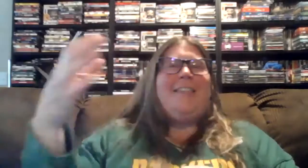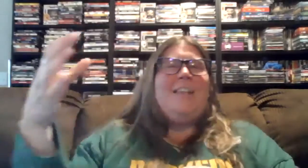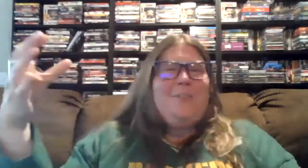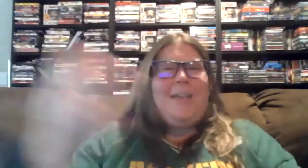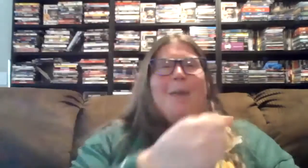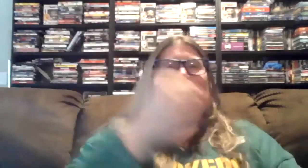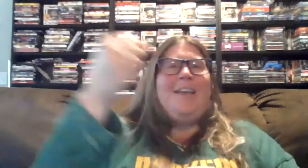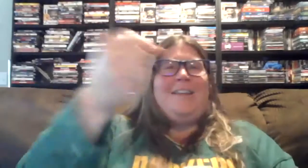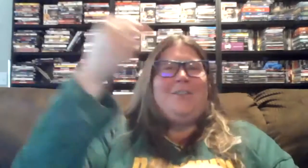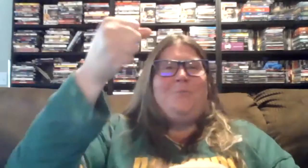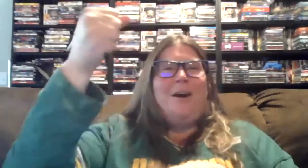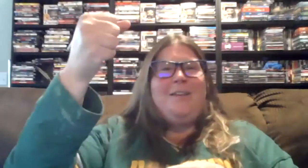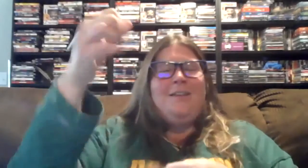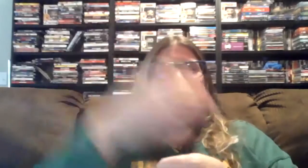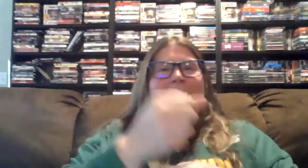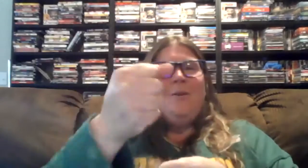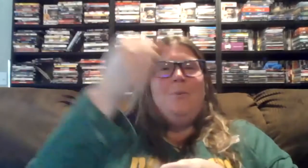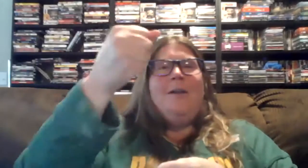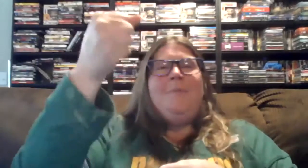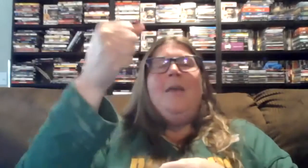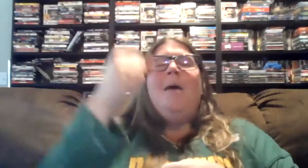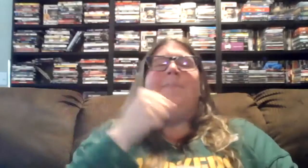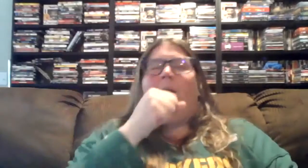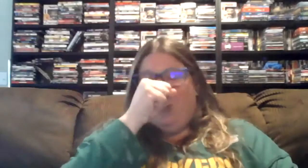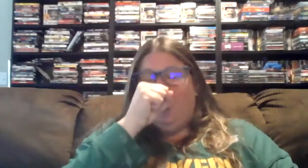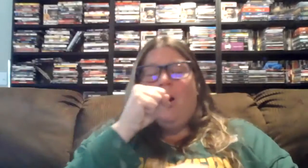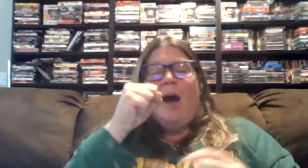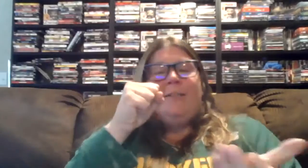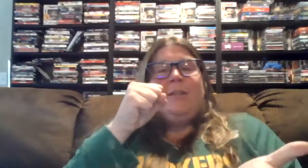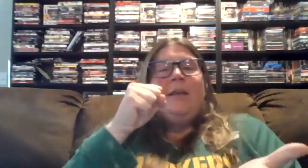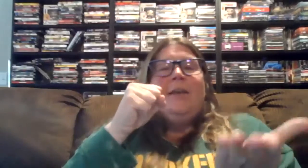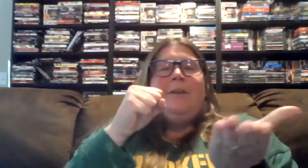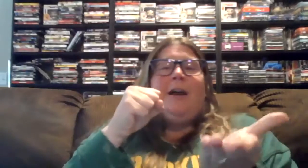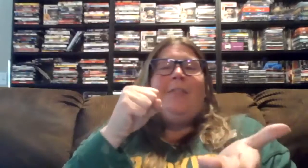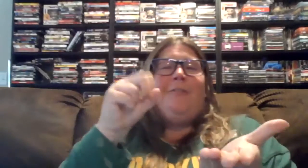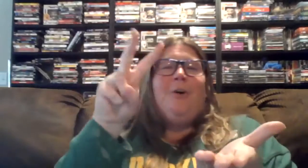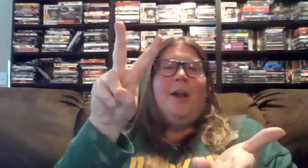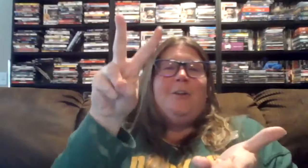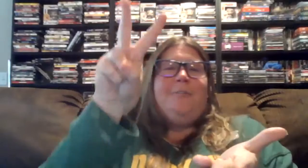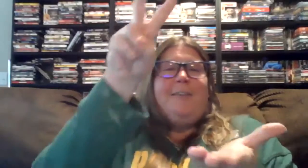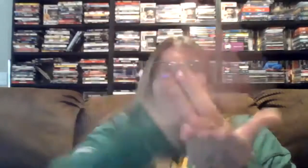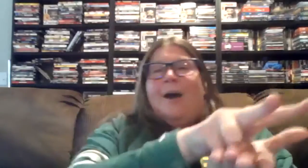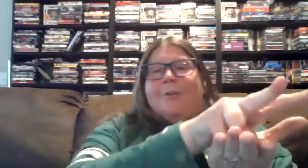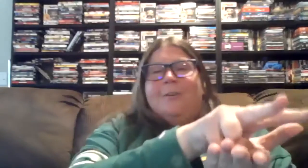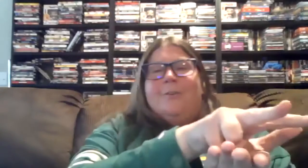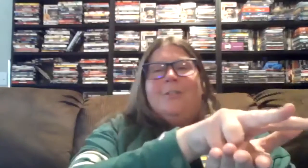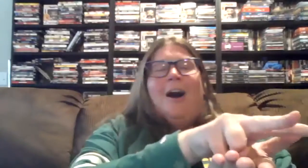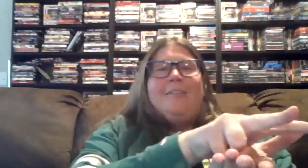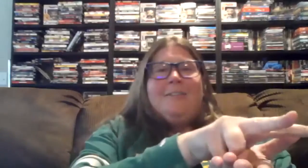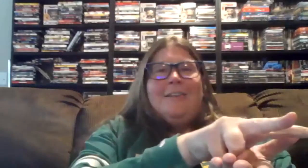think of you captured it and you won. Now, if you lost, you're on the floor and you're face down. You lost.